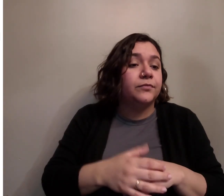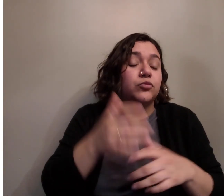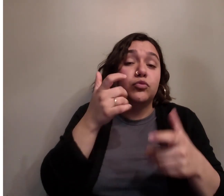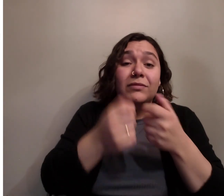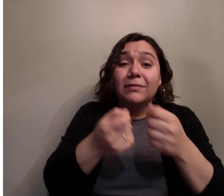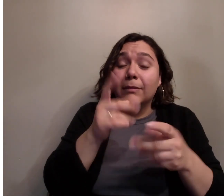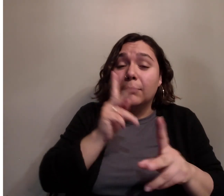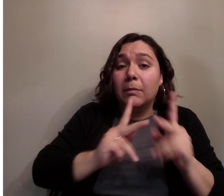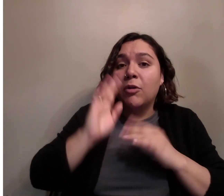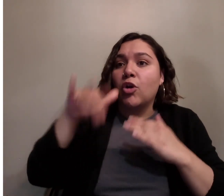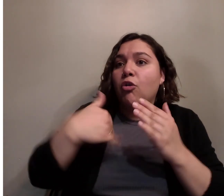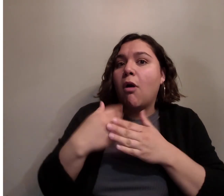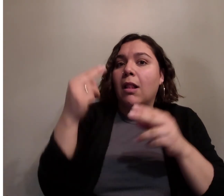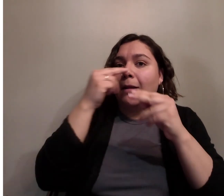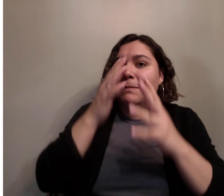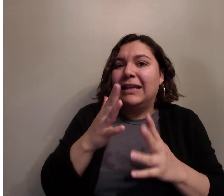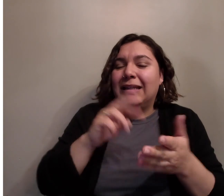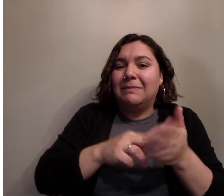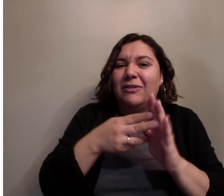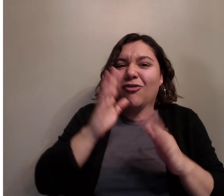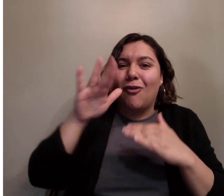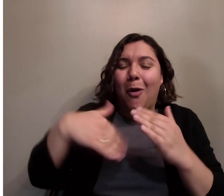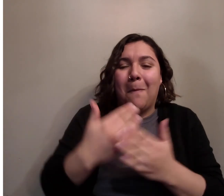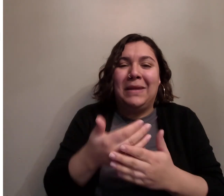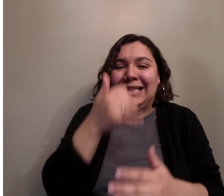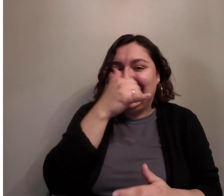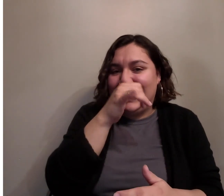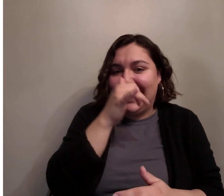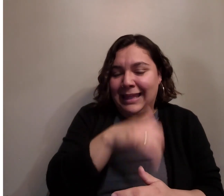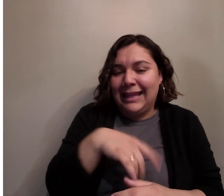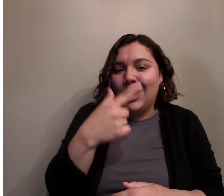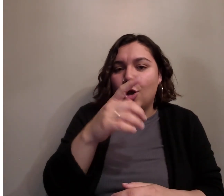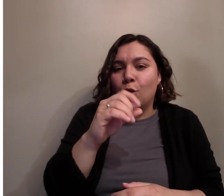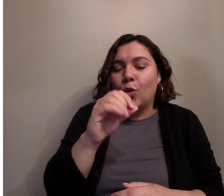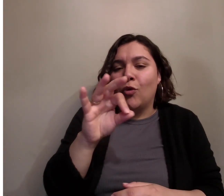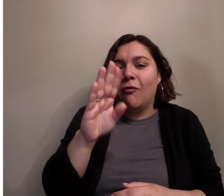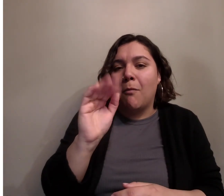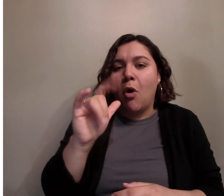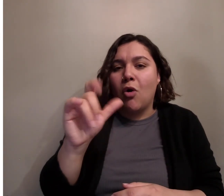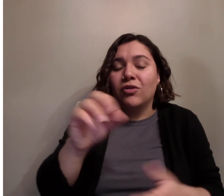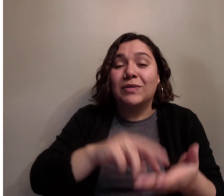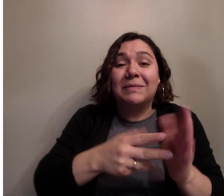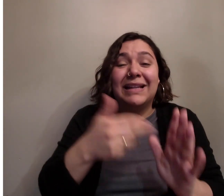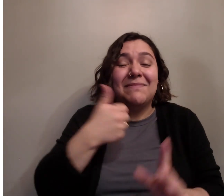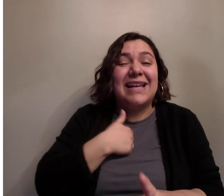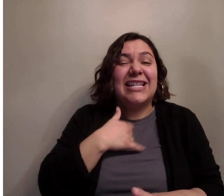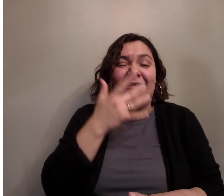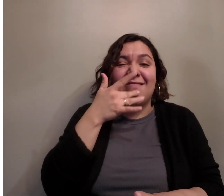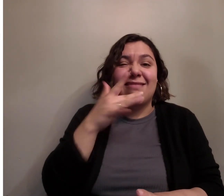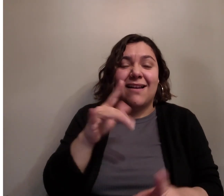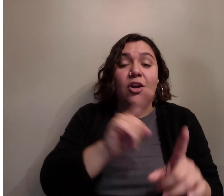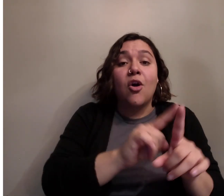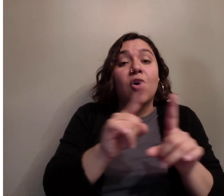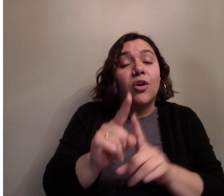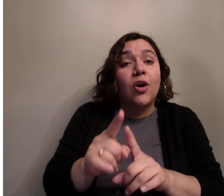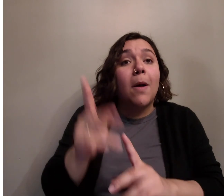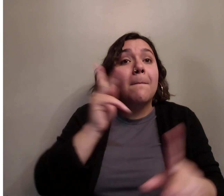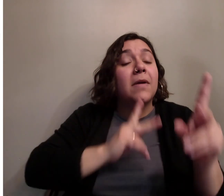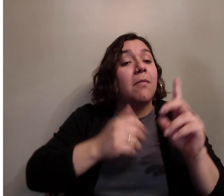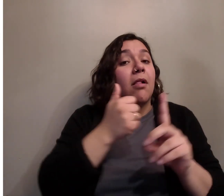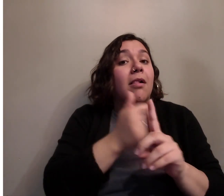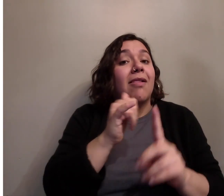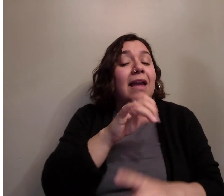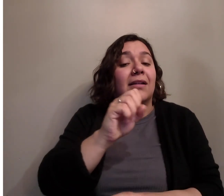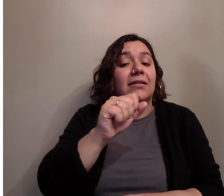calls or text people, they're all comedians and they're all being goofballs. It's so I'm very, very lucky in that.